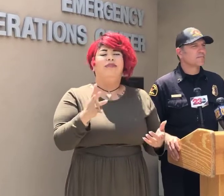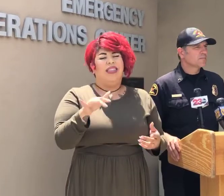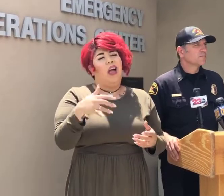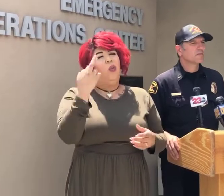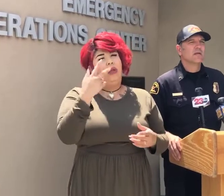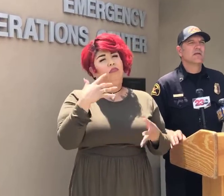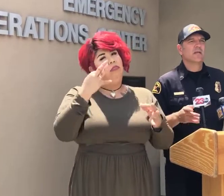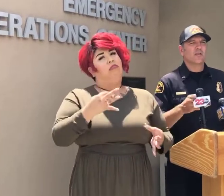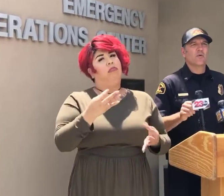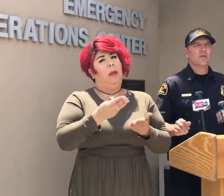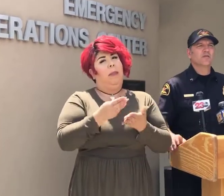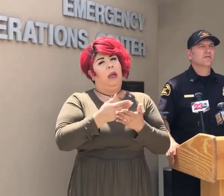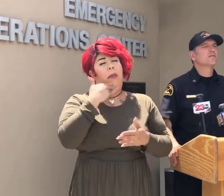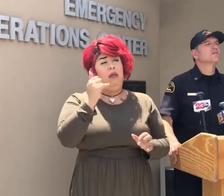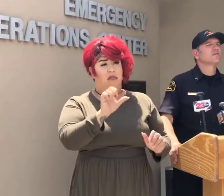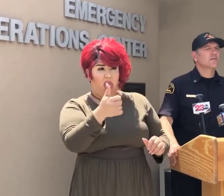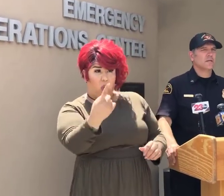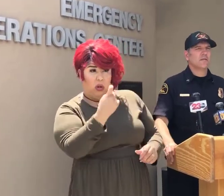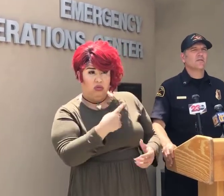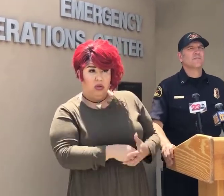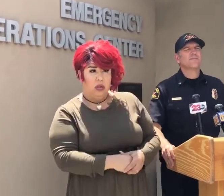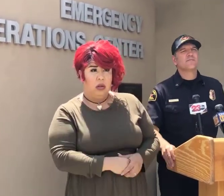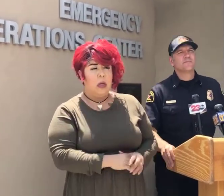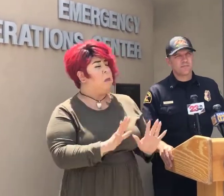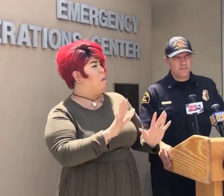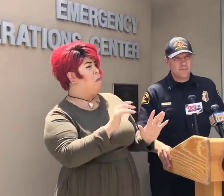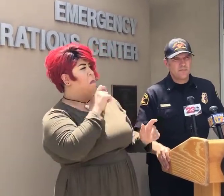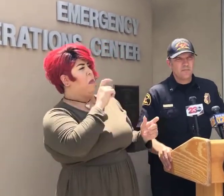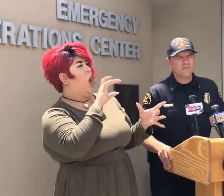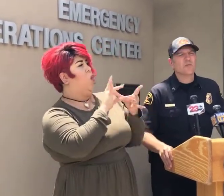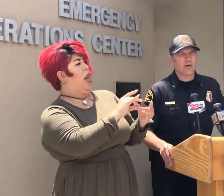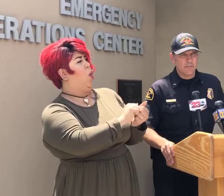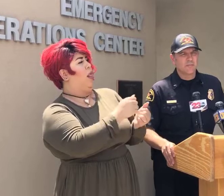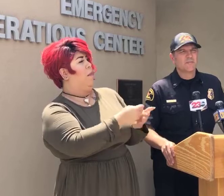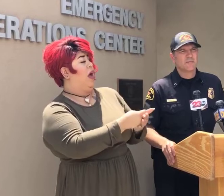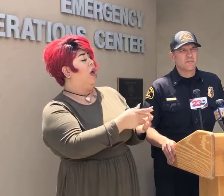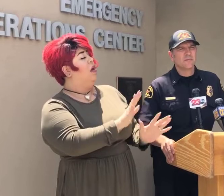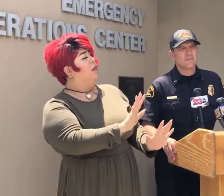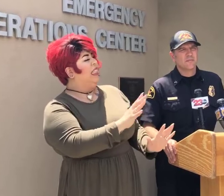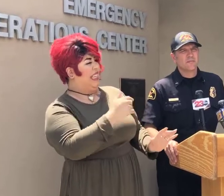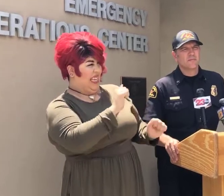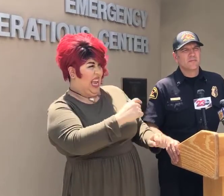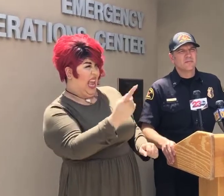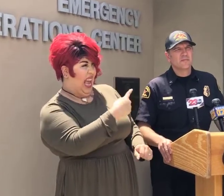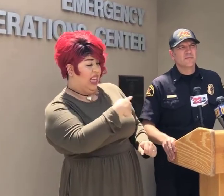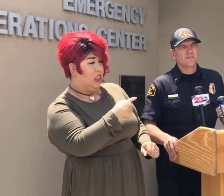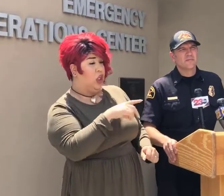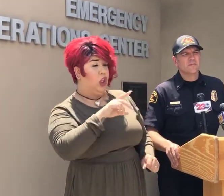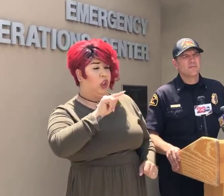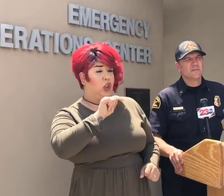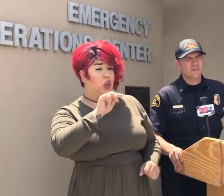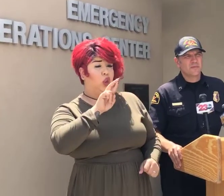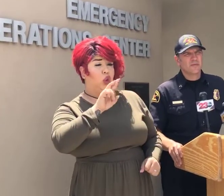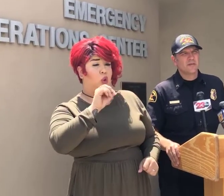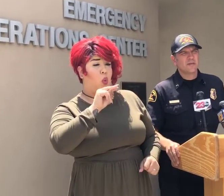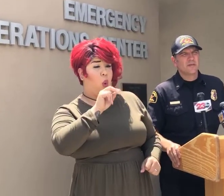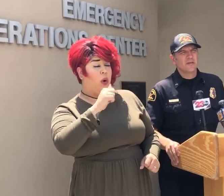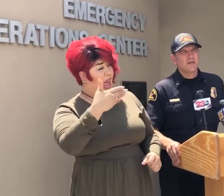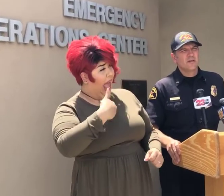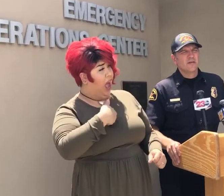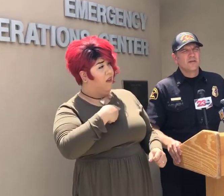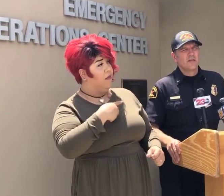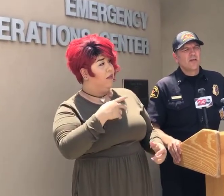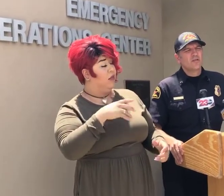this. Any other questions? Not specifically about that, but okay. Can I ask you, does Torona have running water at this